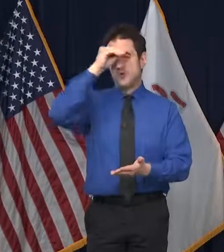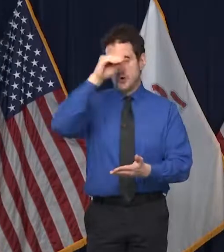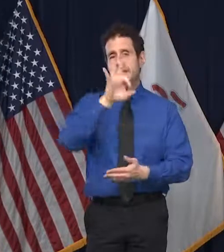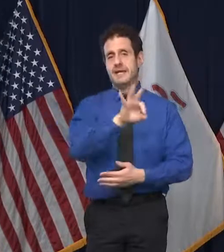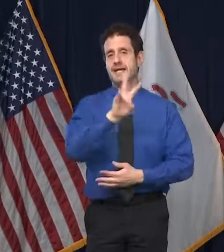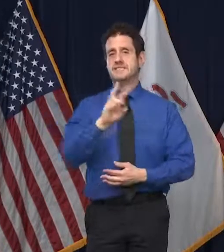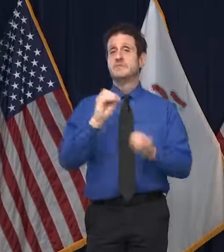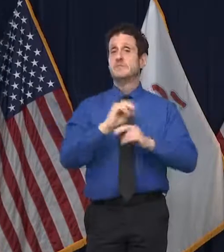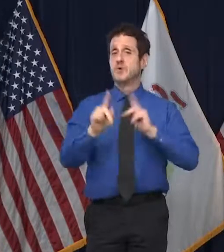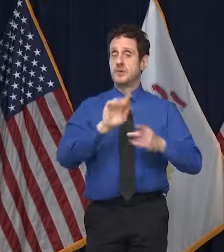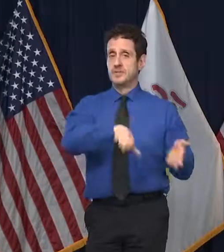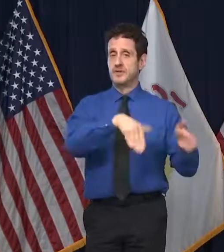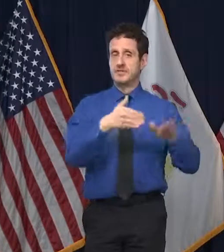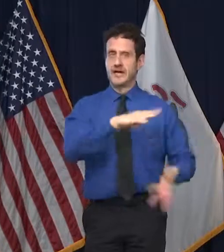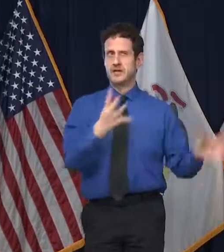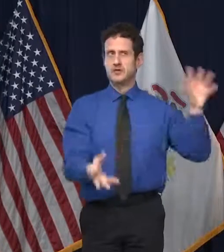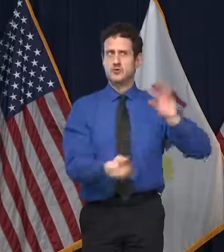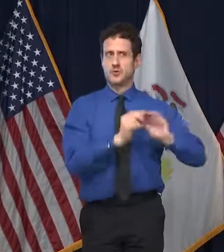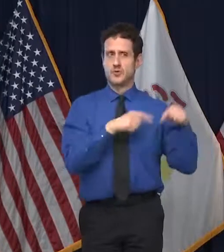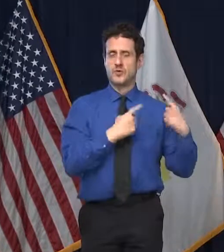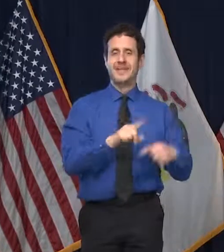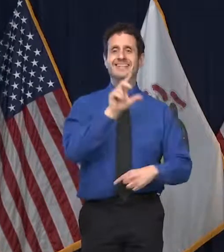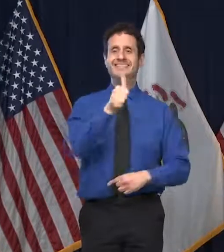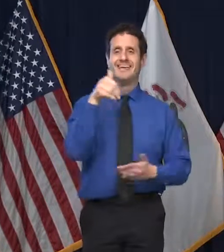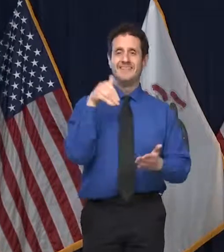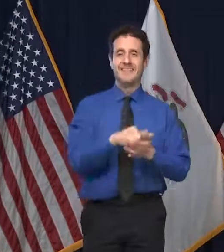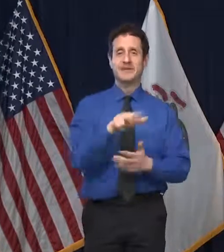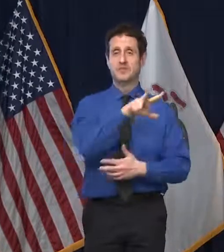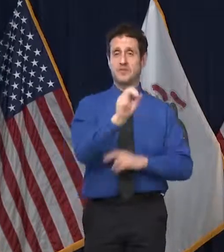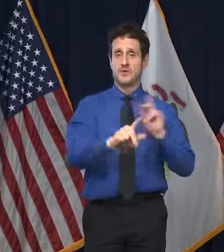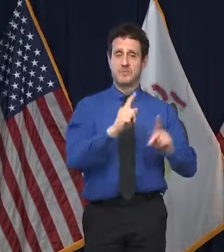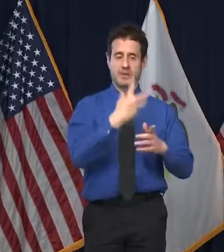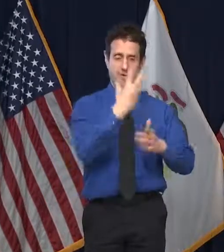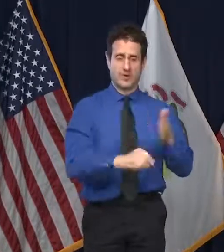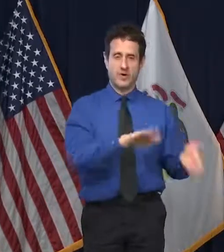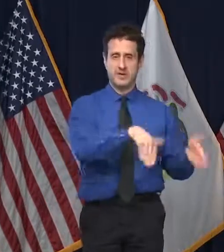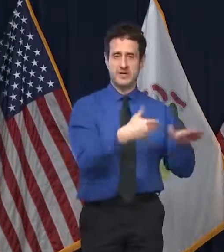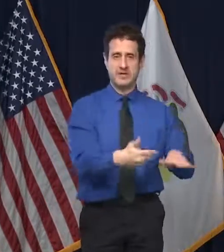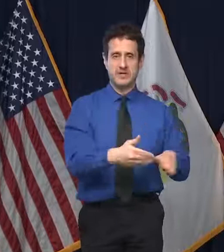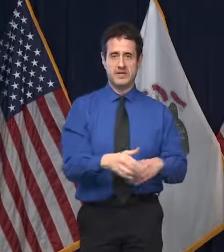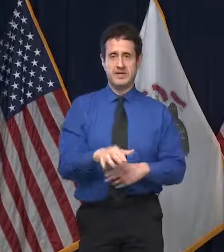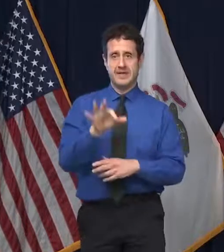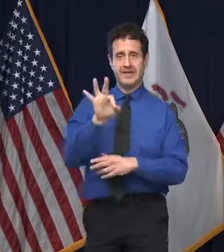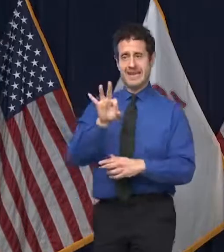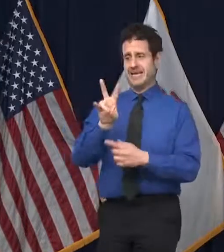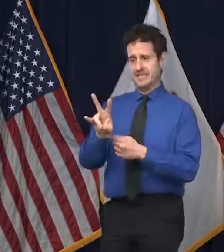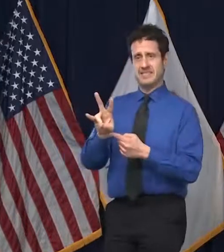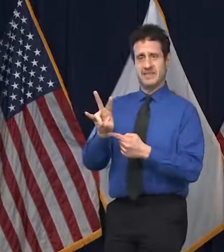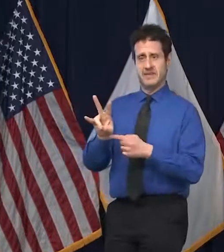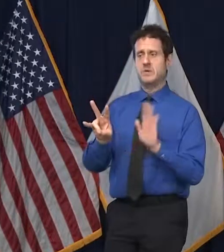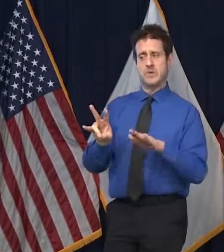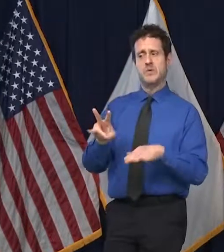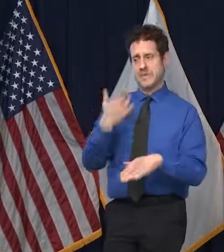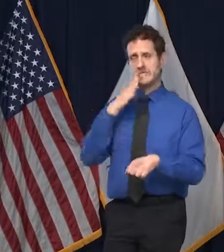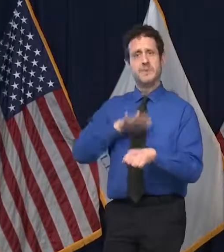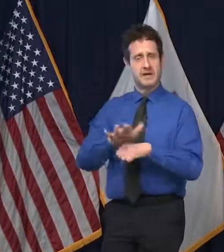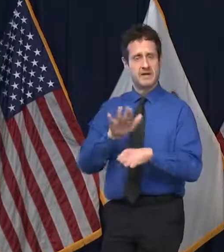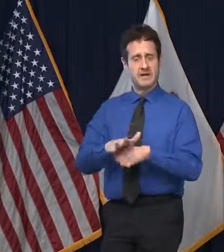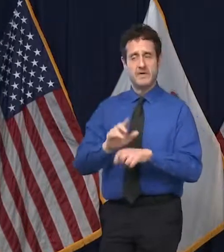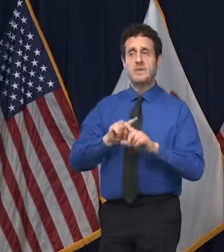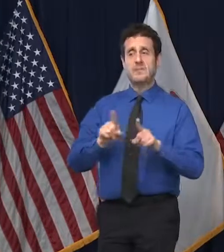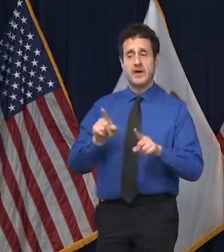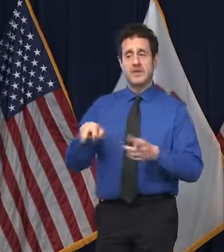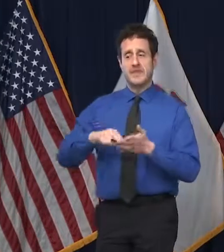of 10,030 lives lost. And not that the 97 is not enough, but